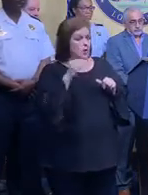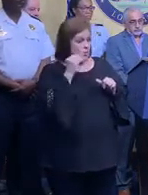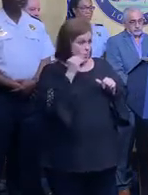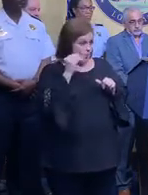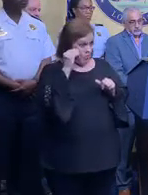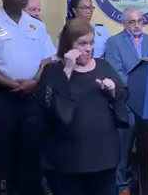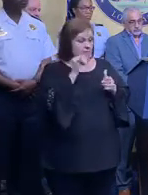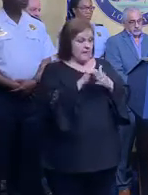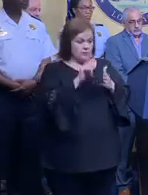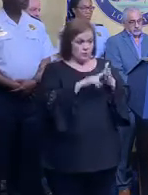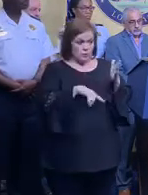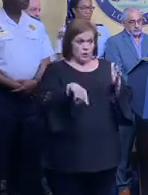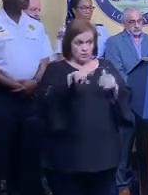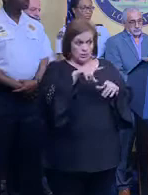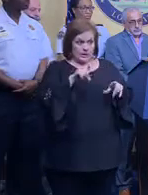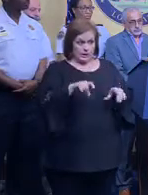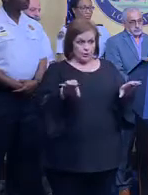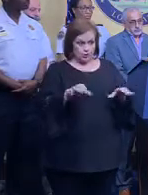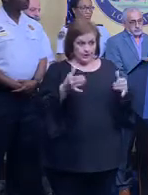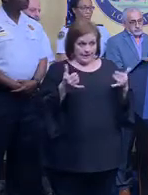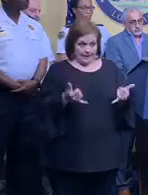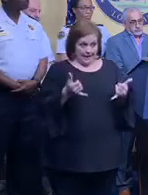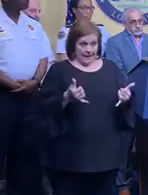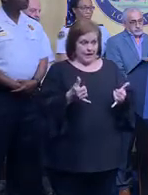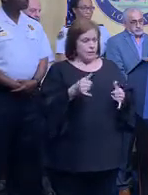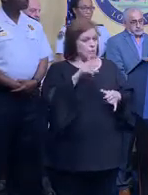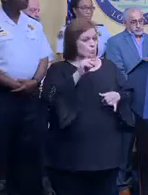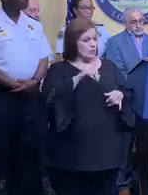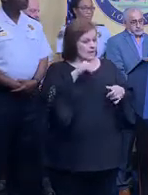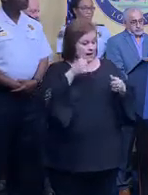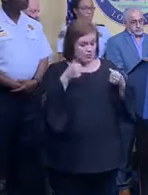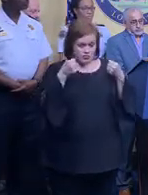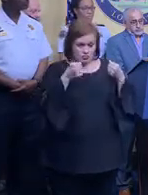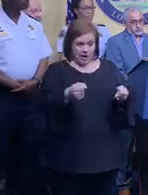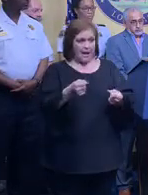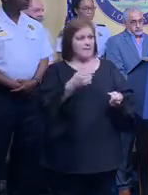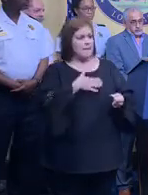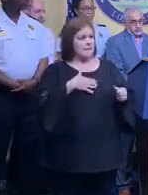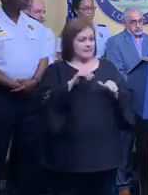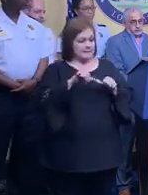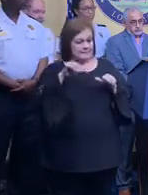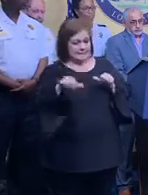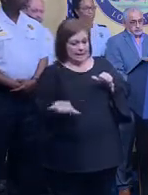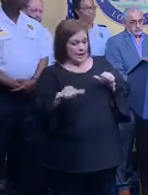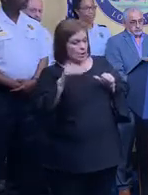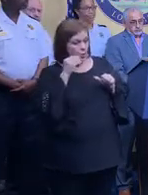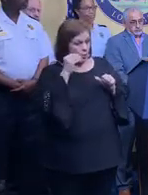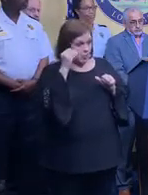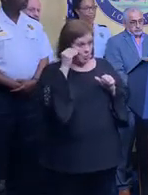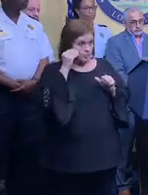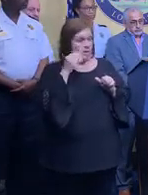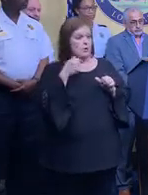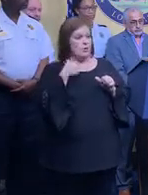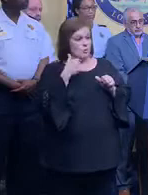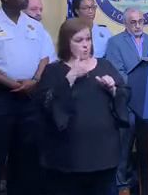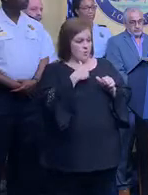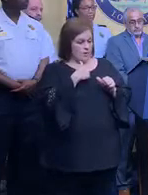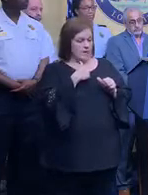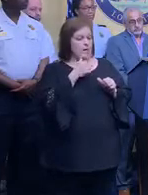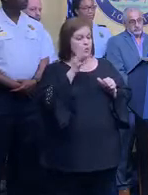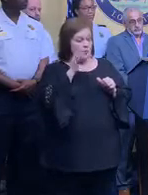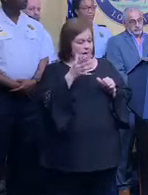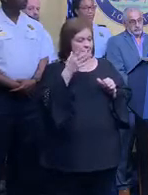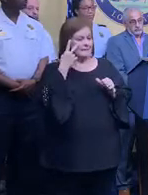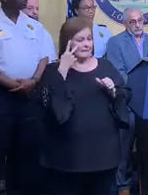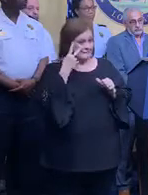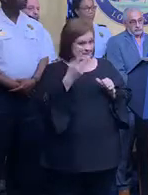is what we're asking people to do. Stay off the street, stay in your home, particularly as we will experience